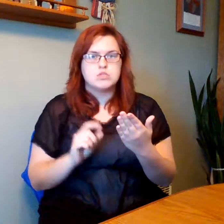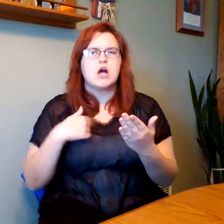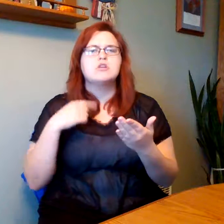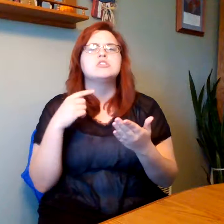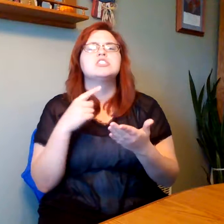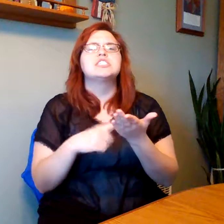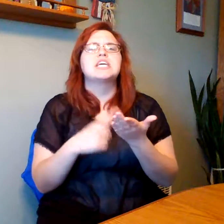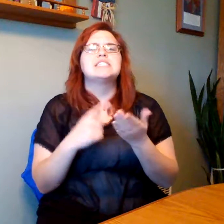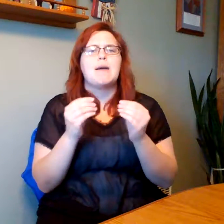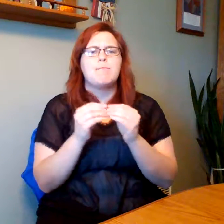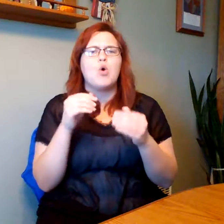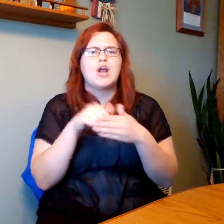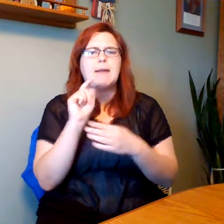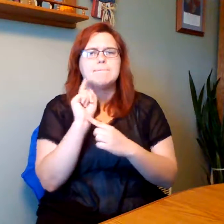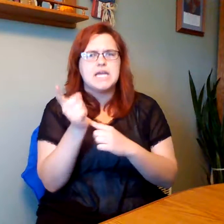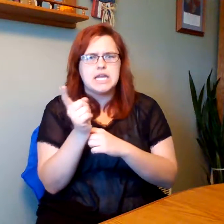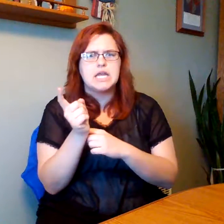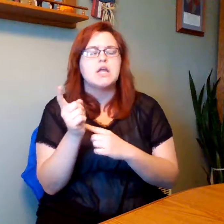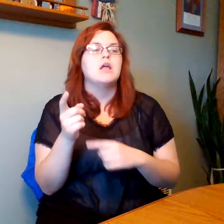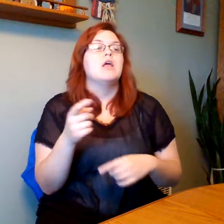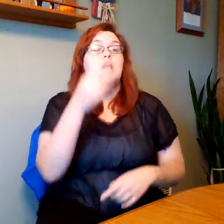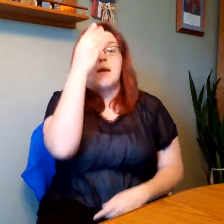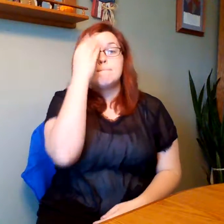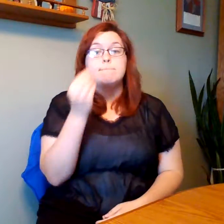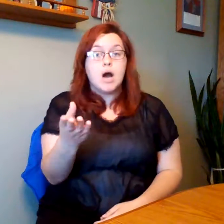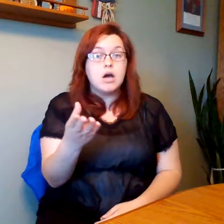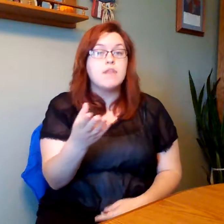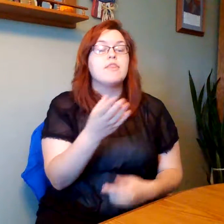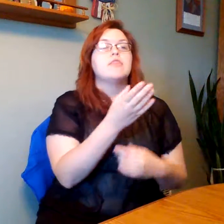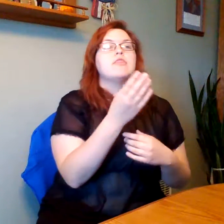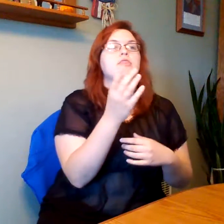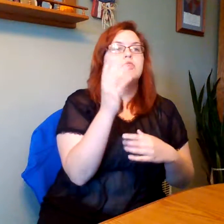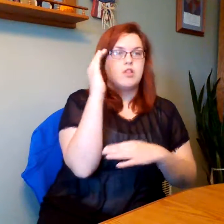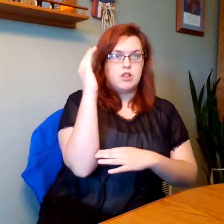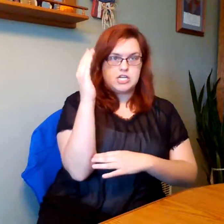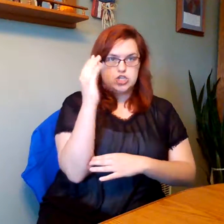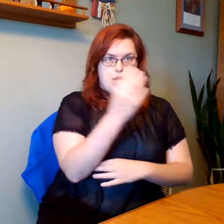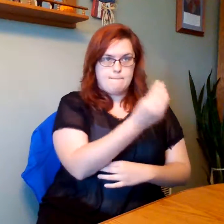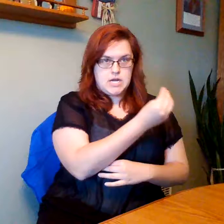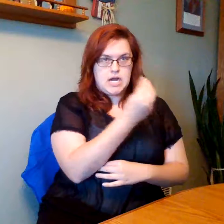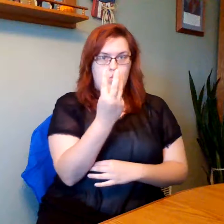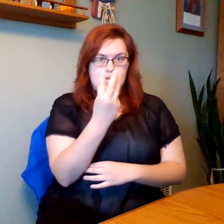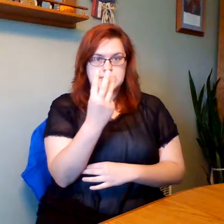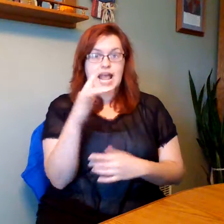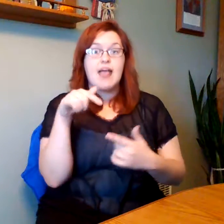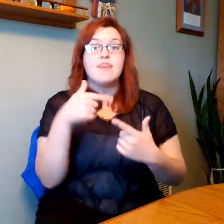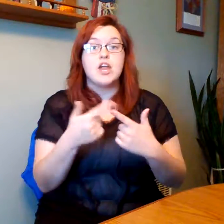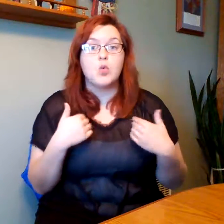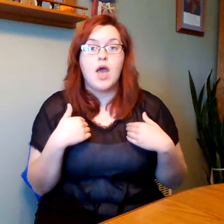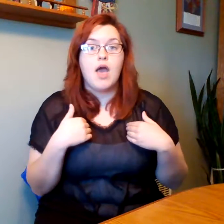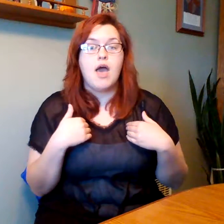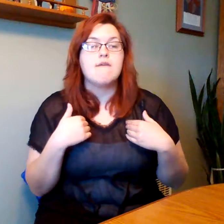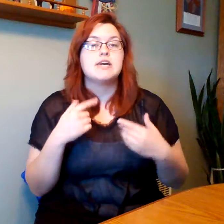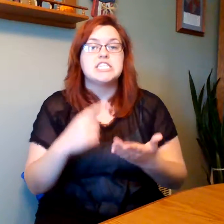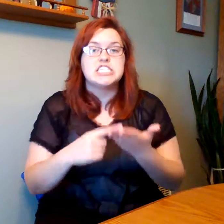But the lectures are Monday and Wednesday, and then you have a 1-hour discussion section led by a graduate student instructor that